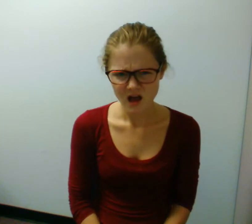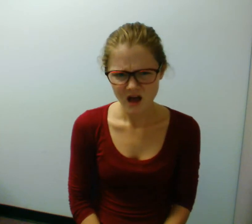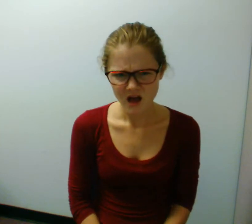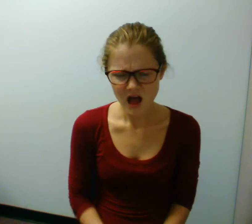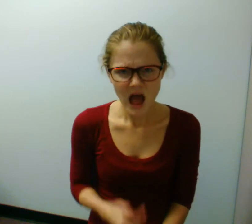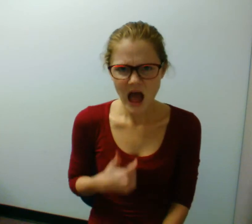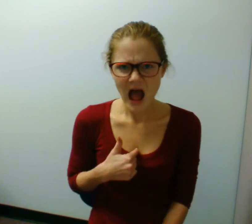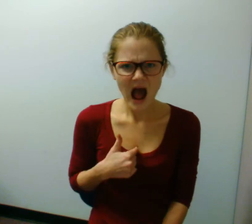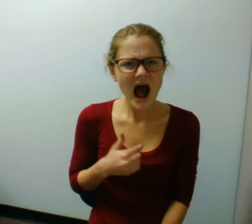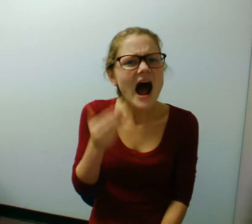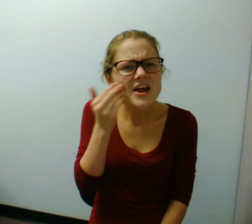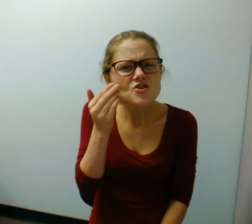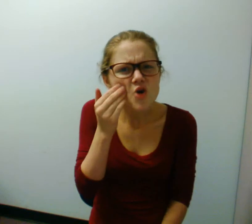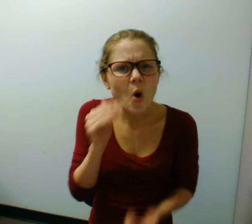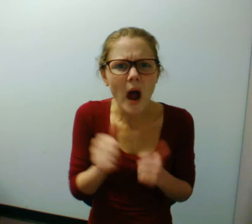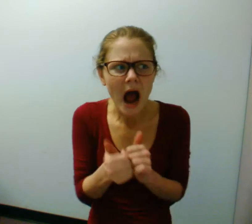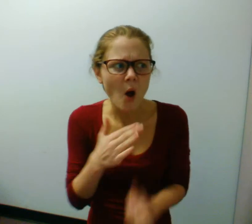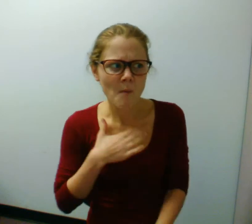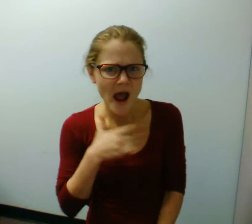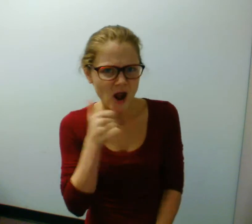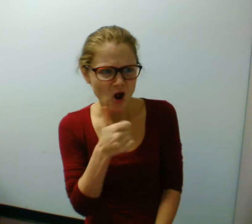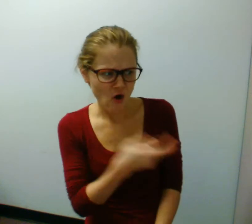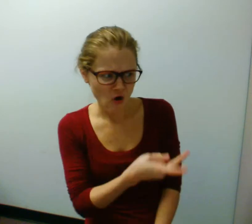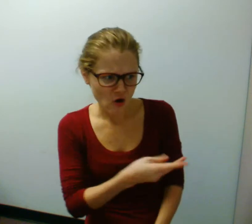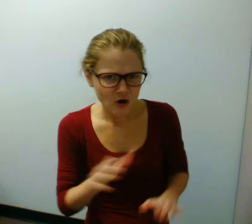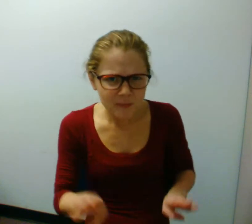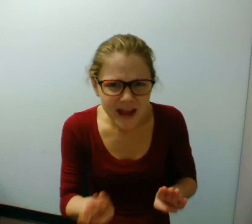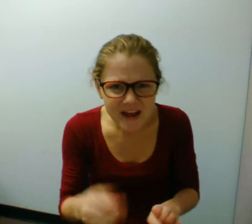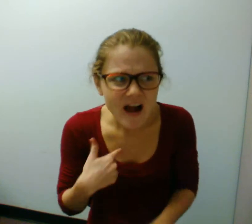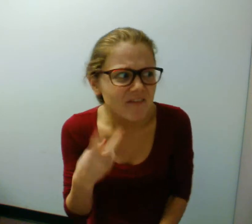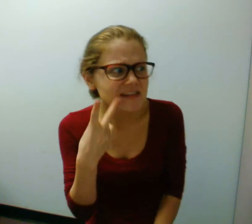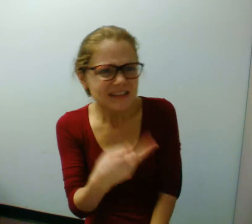I know how my girls are, and I've seen them.